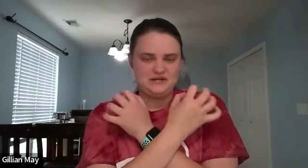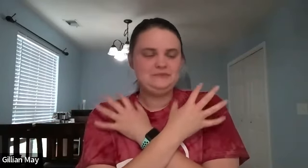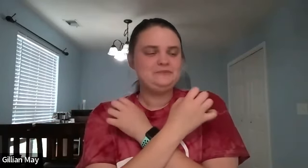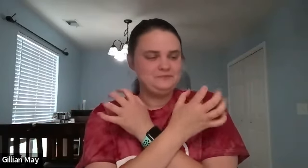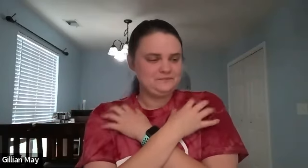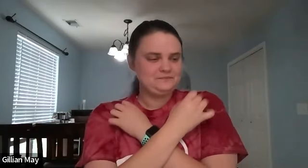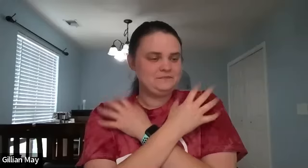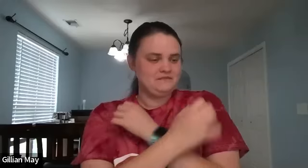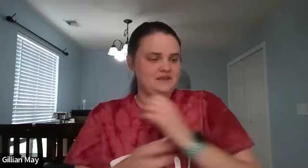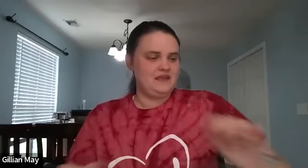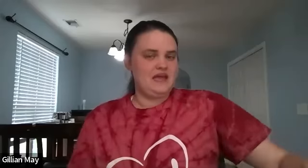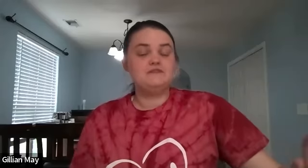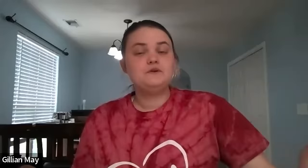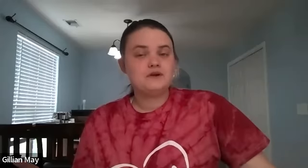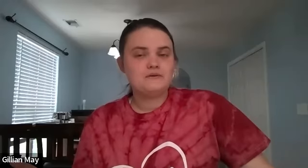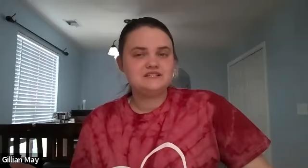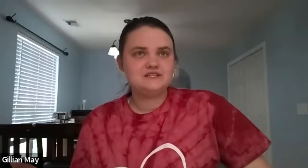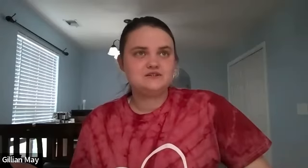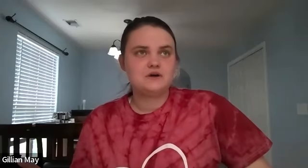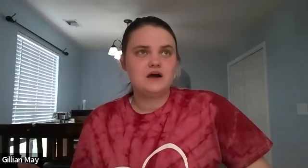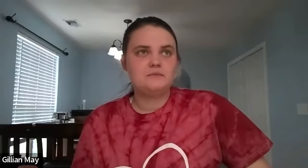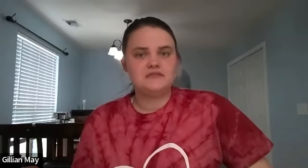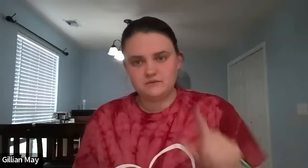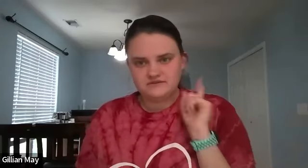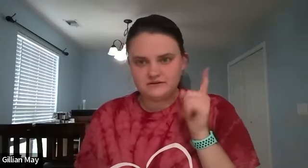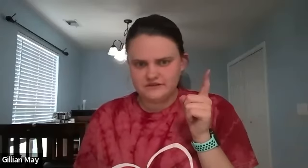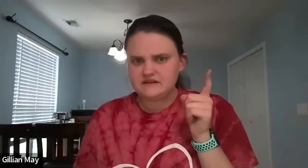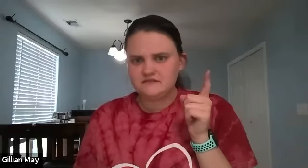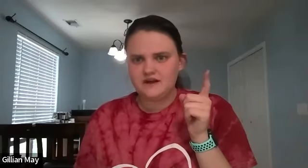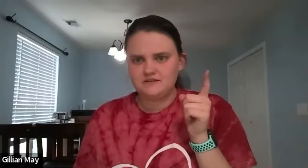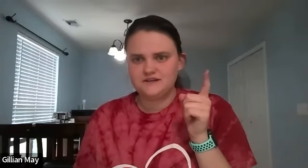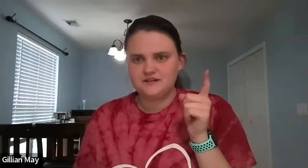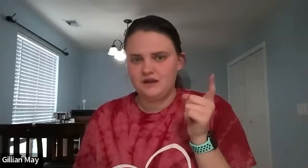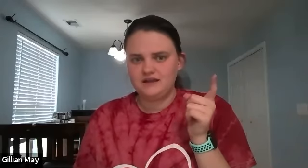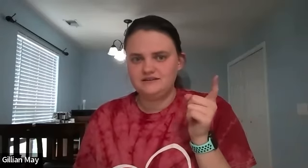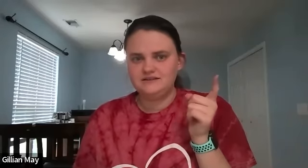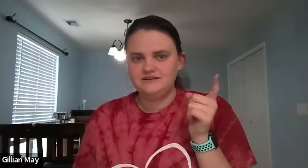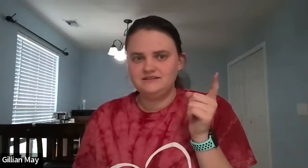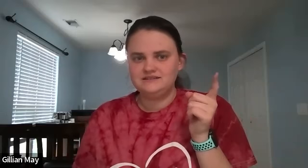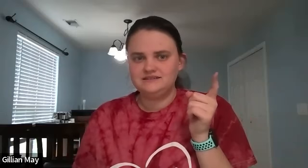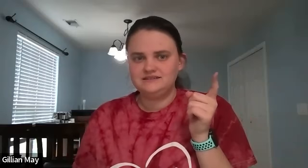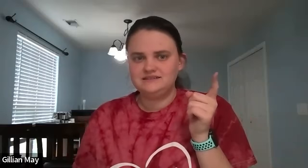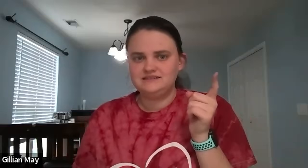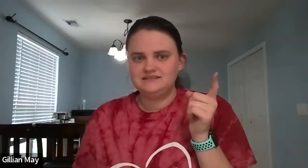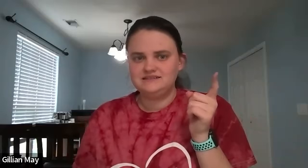Bear. And if you were going to, I think we sent out the colors video, right?